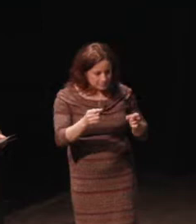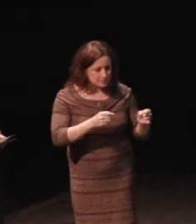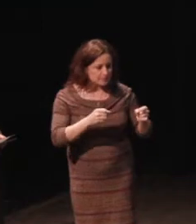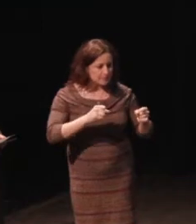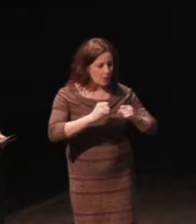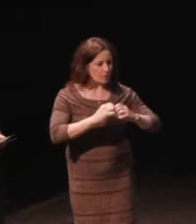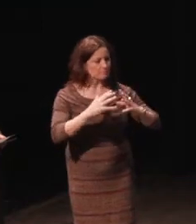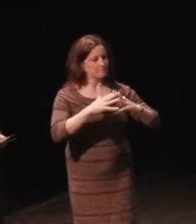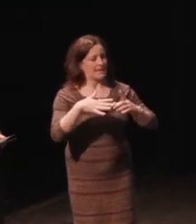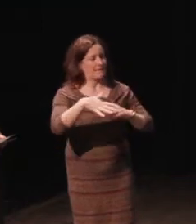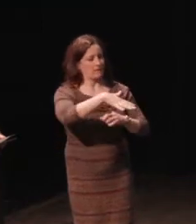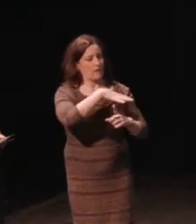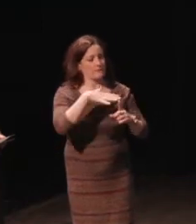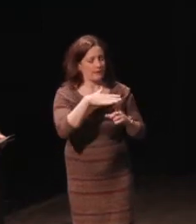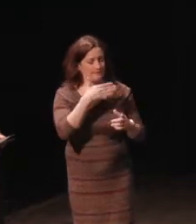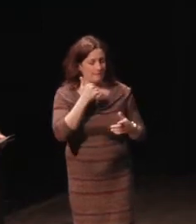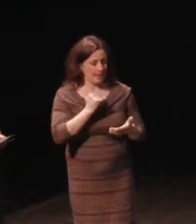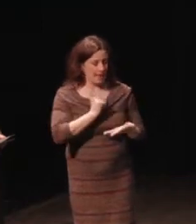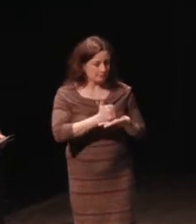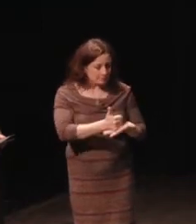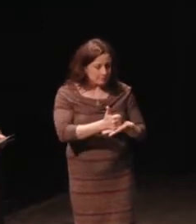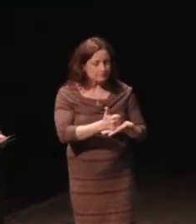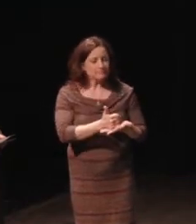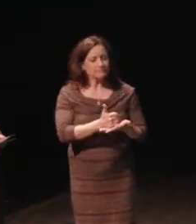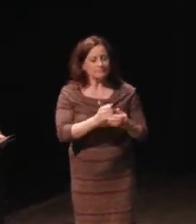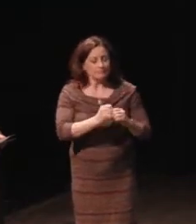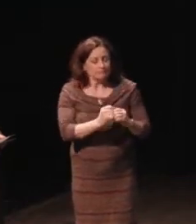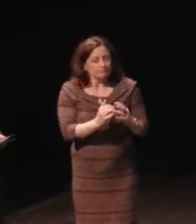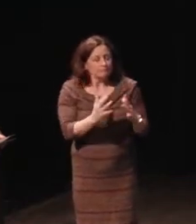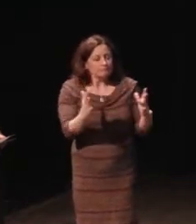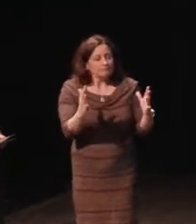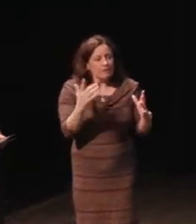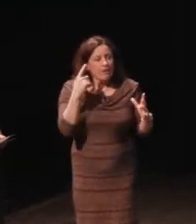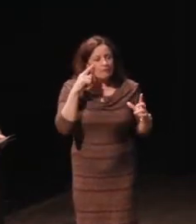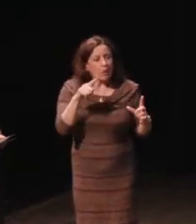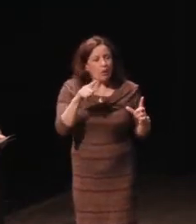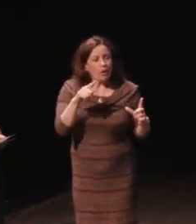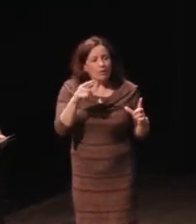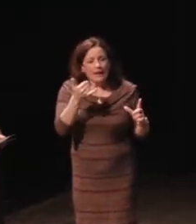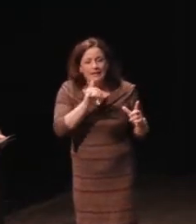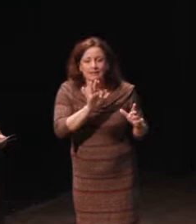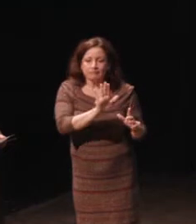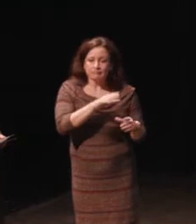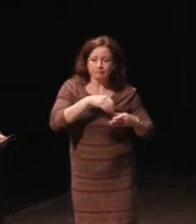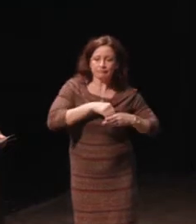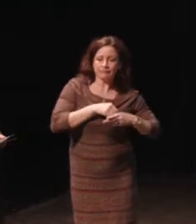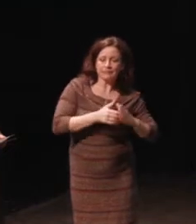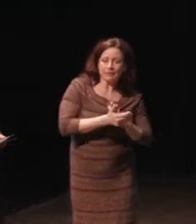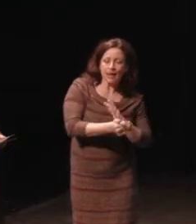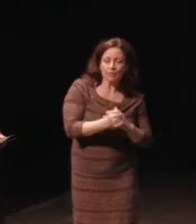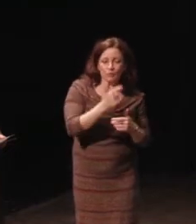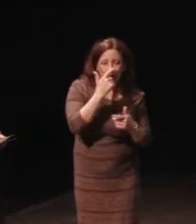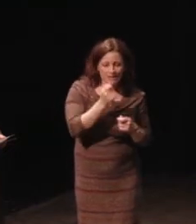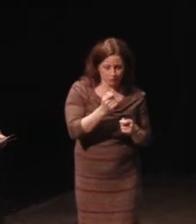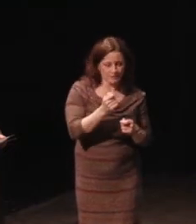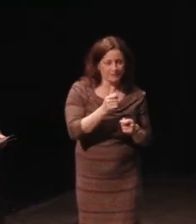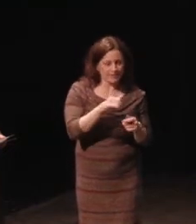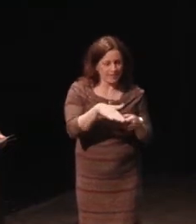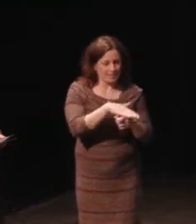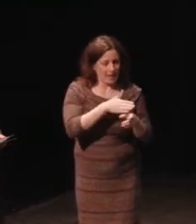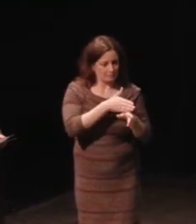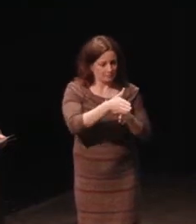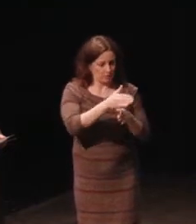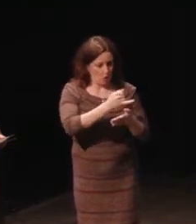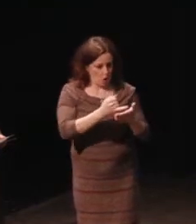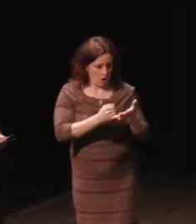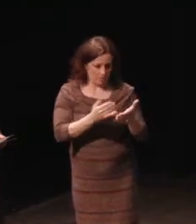environment that can best help them blossom in terms of any talent or interest that they have in that particular